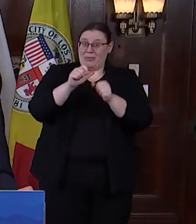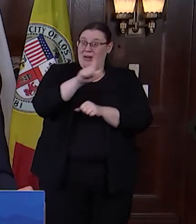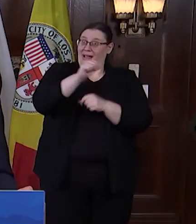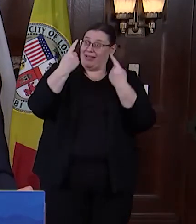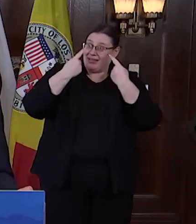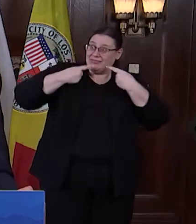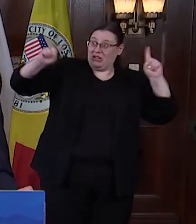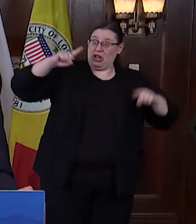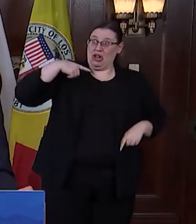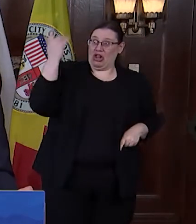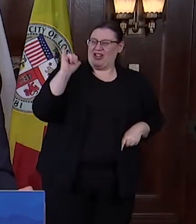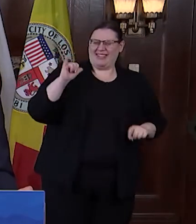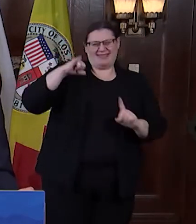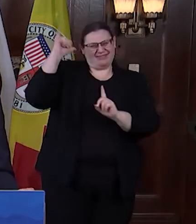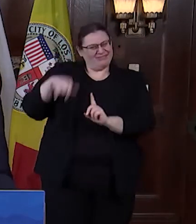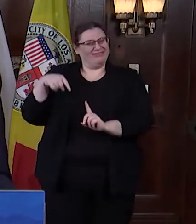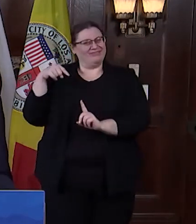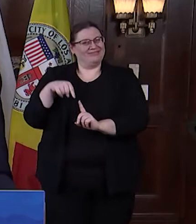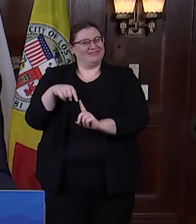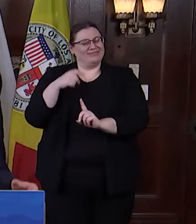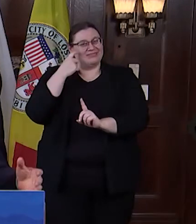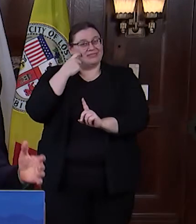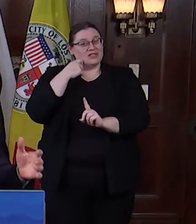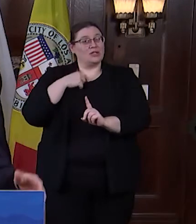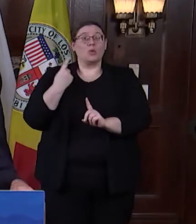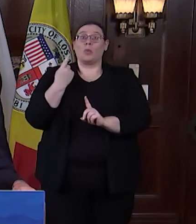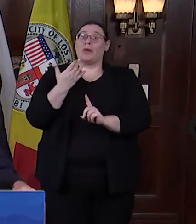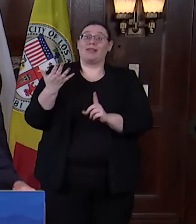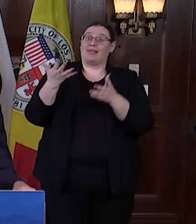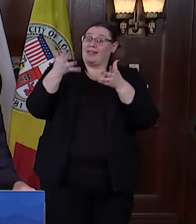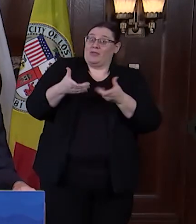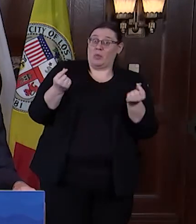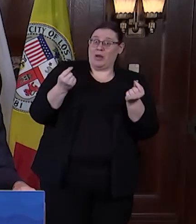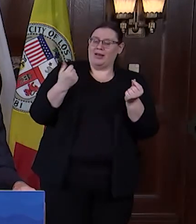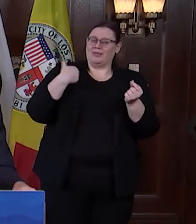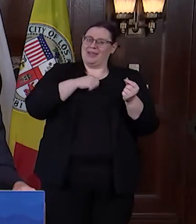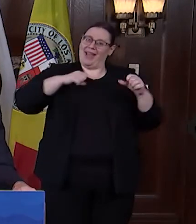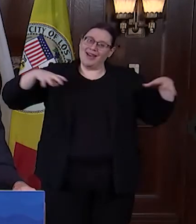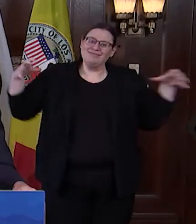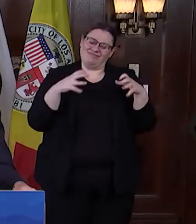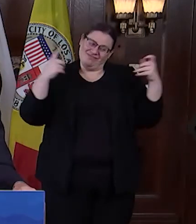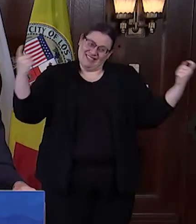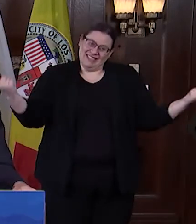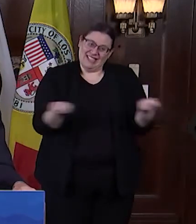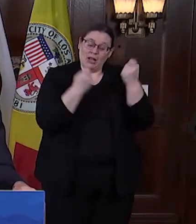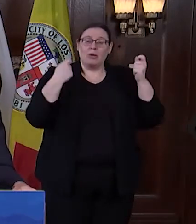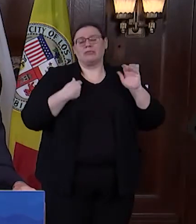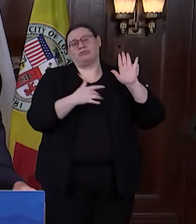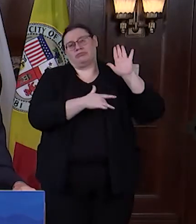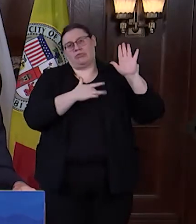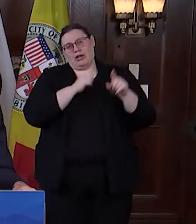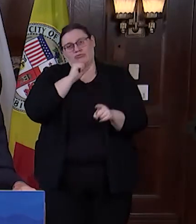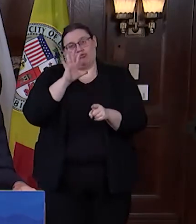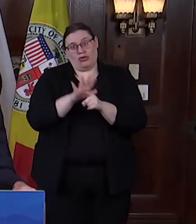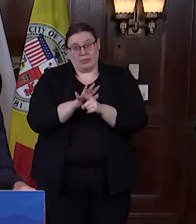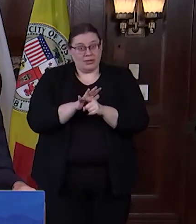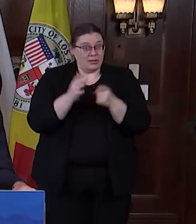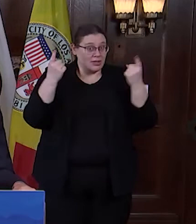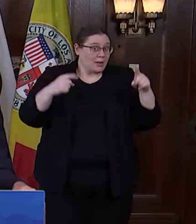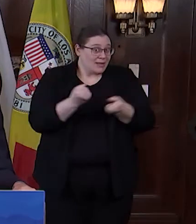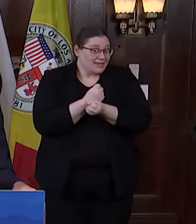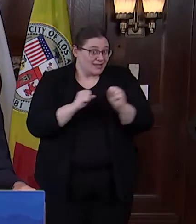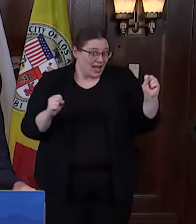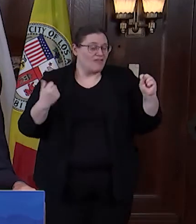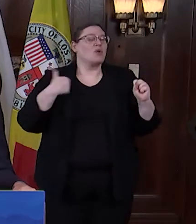like. All that's missing is our chance to celebrate together, and I promise when it is safe to do so, we